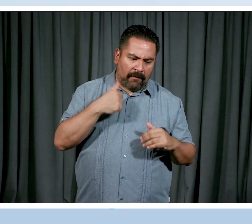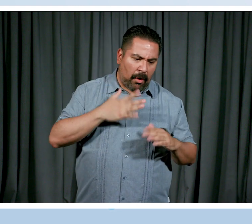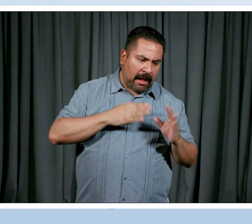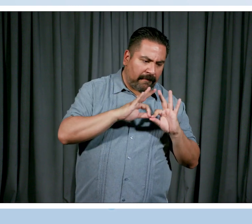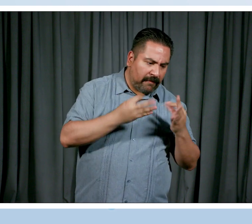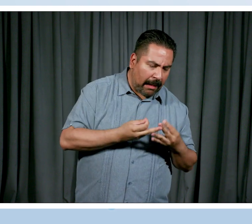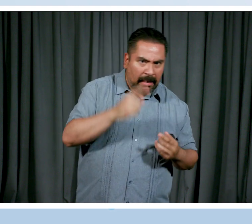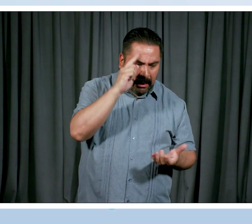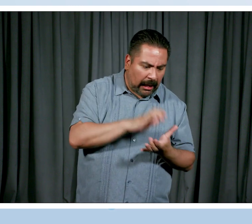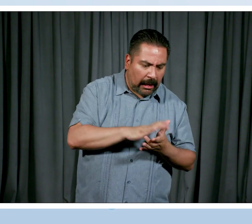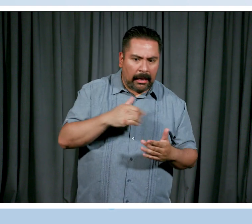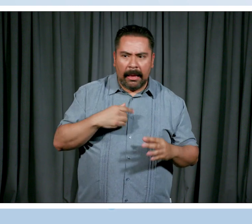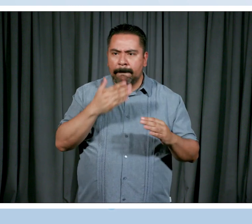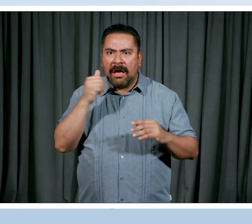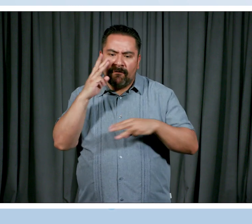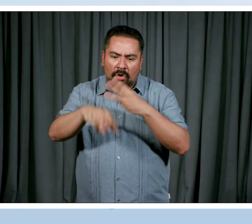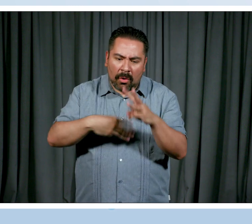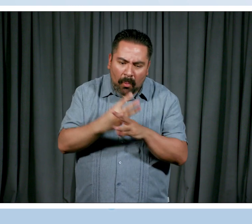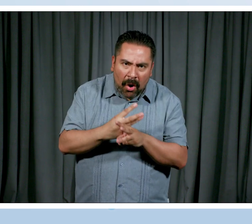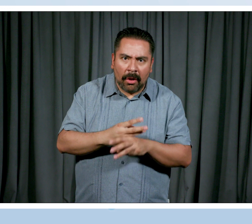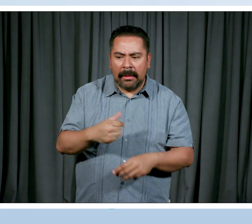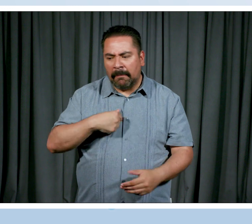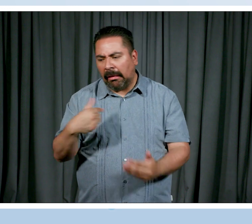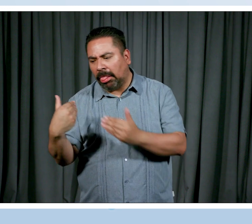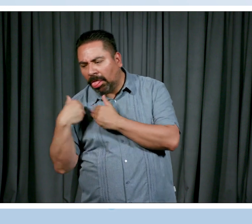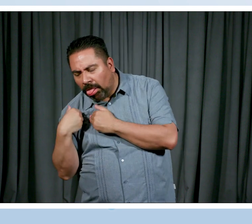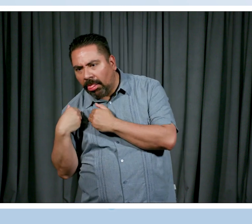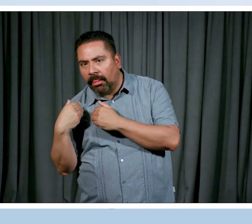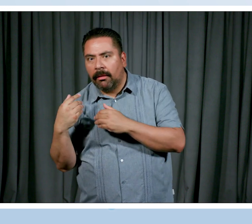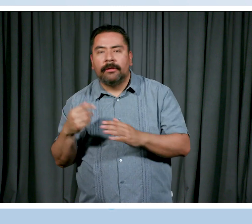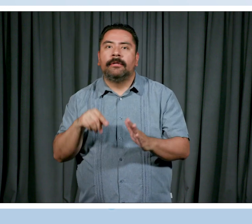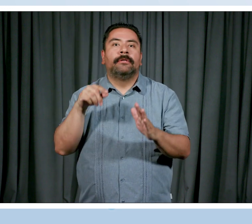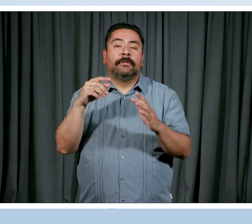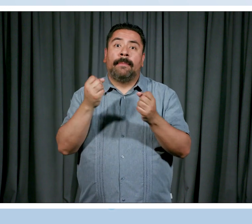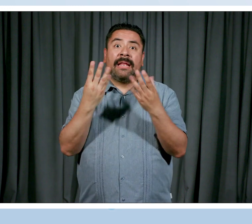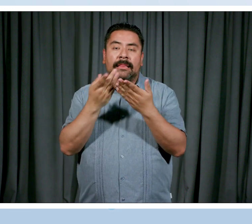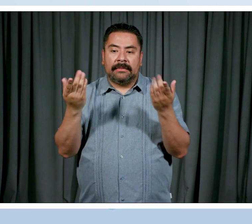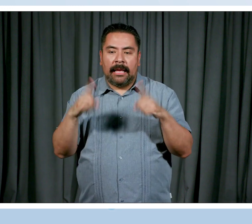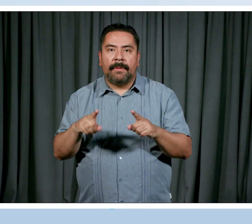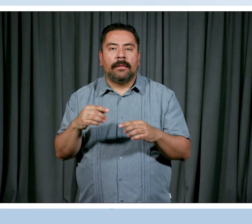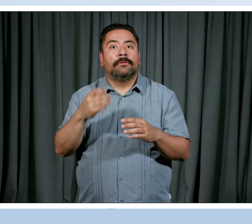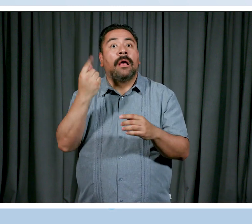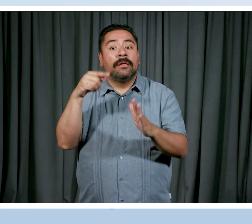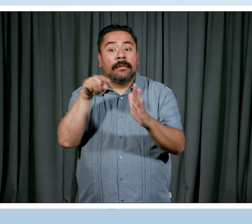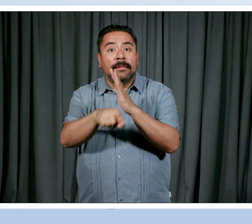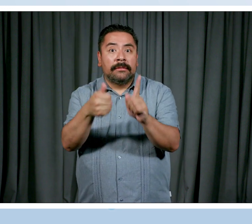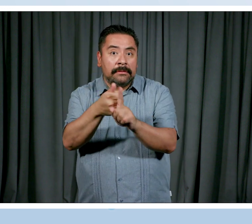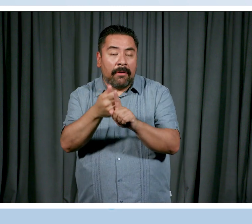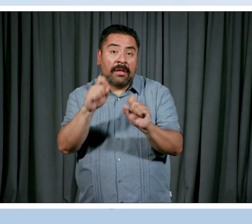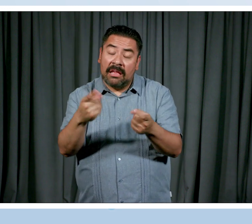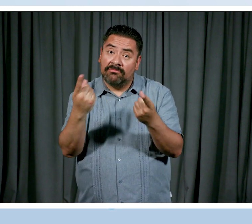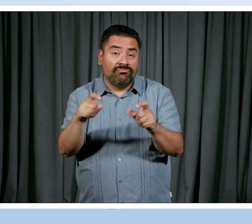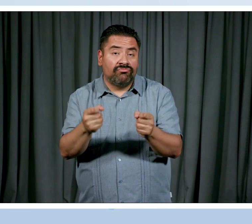better for the world. I'm a burden, right? All of these things are happening. Suicidality can be impulsive, which is why there's so many good